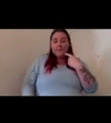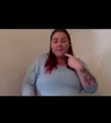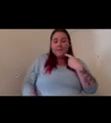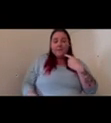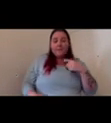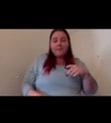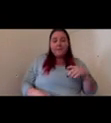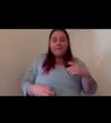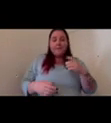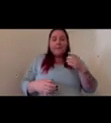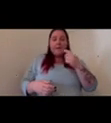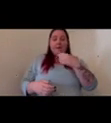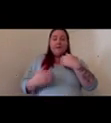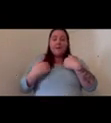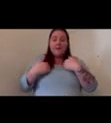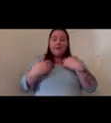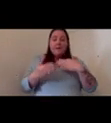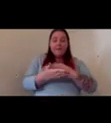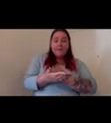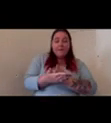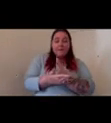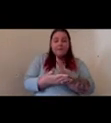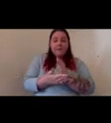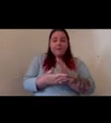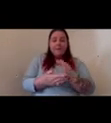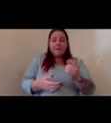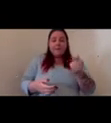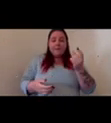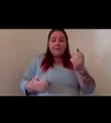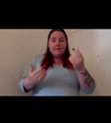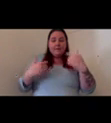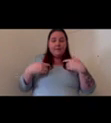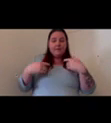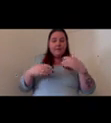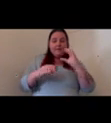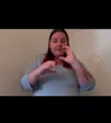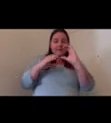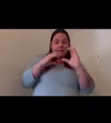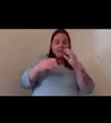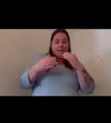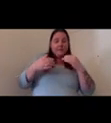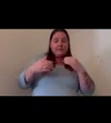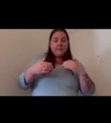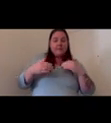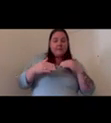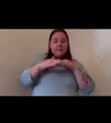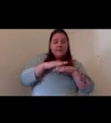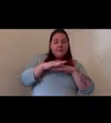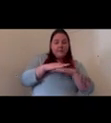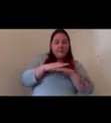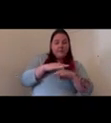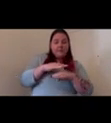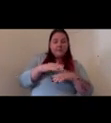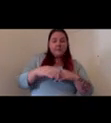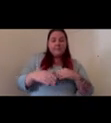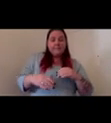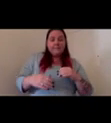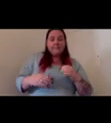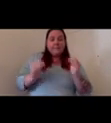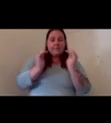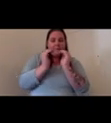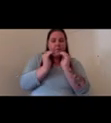says that a person who is deaf has the right to have